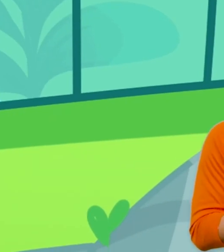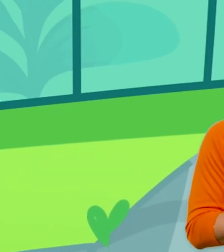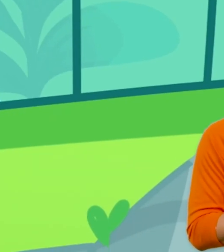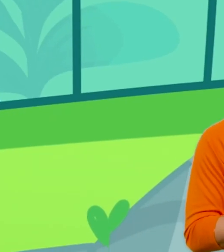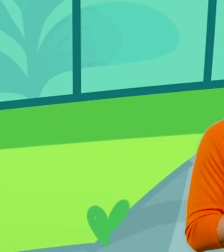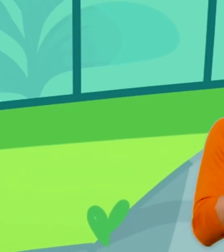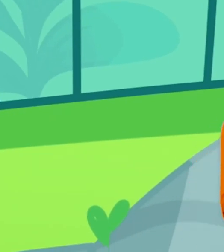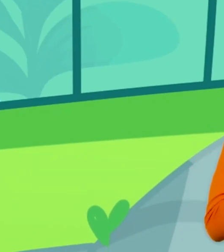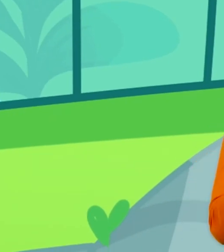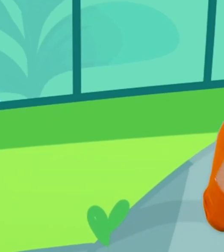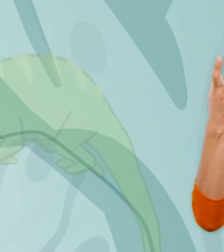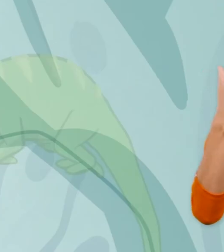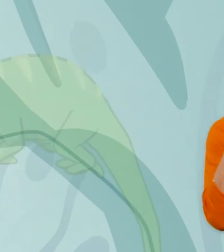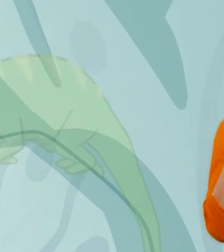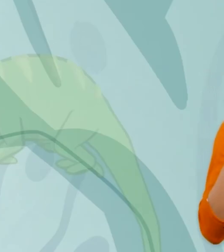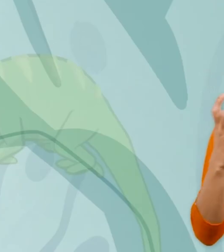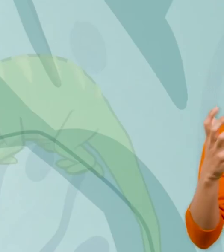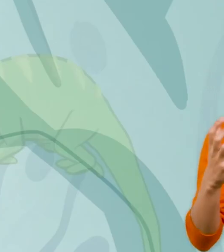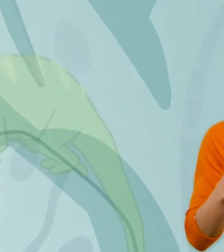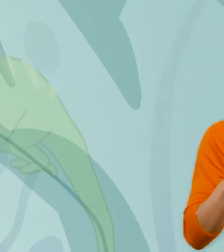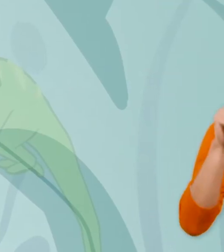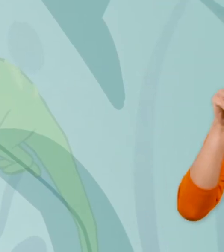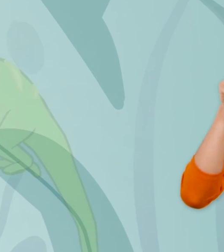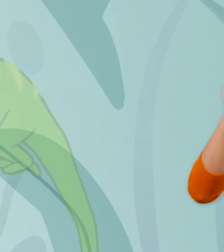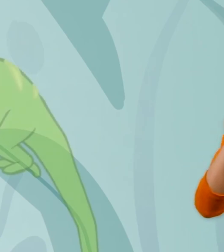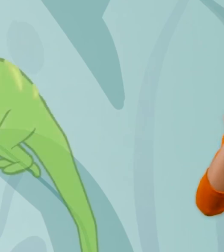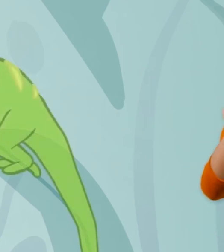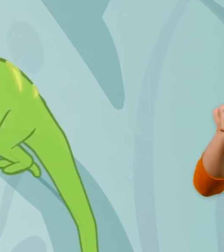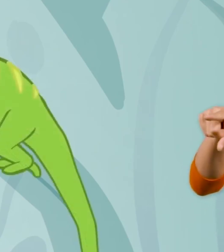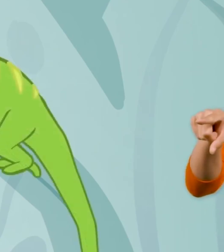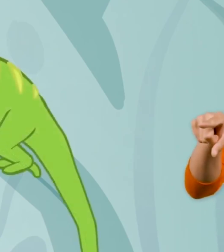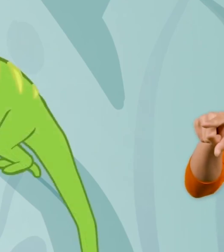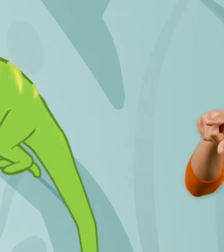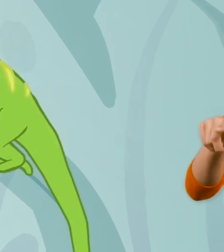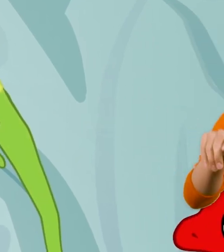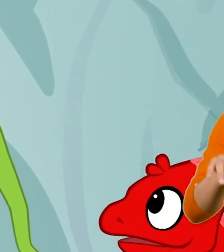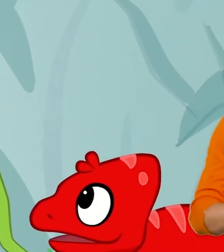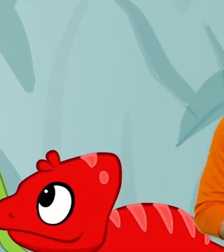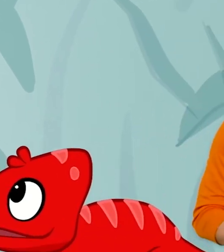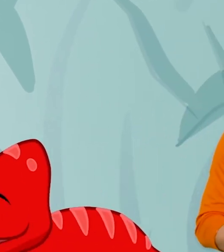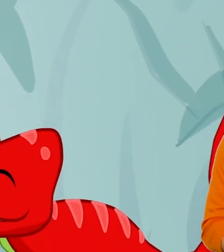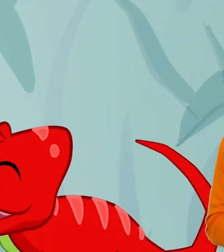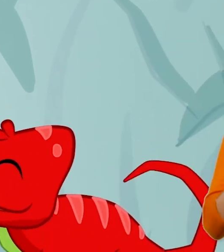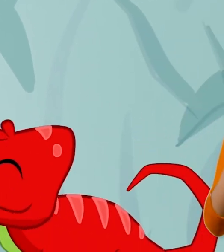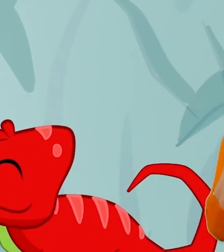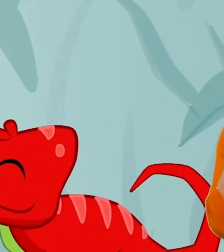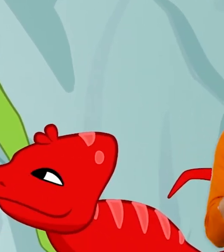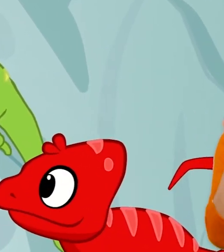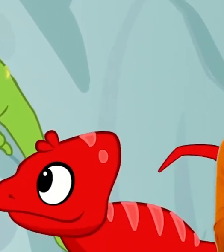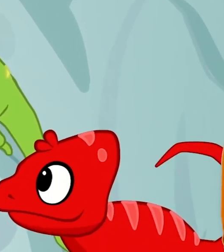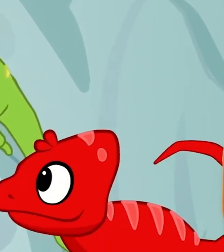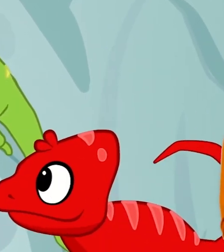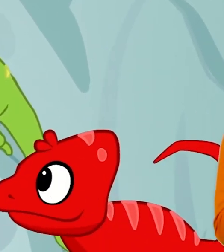Morphle, no can see chameleon. Look, over there, Morphle. Oh, you're really good at hiding.